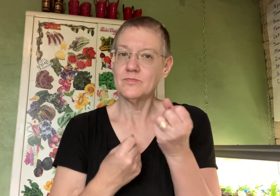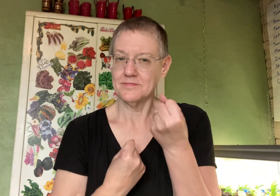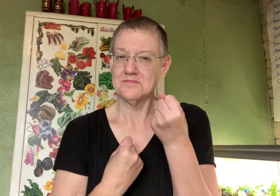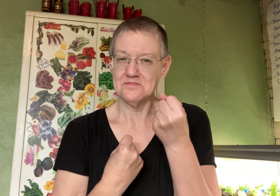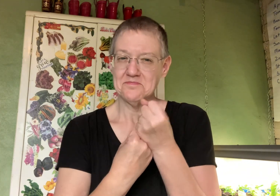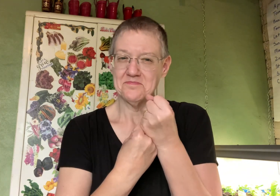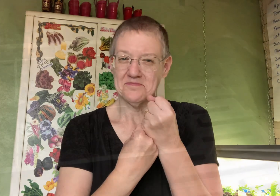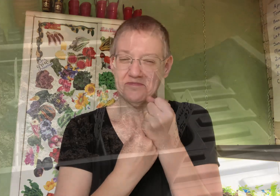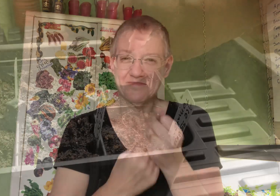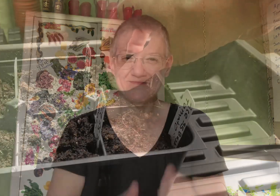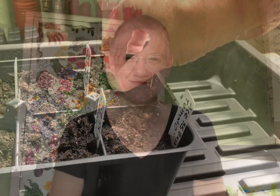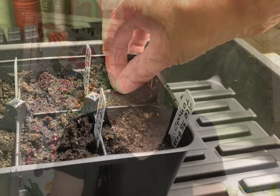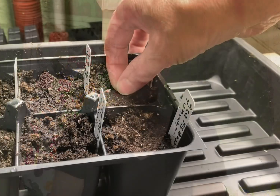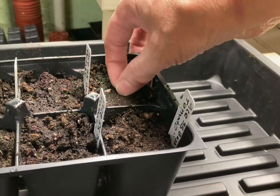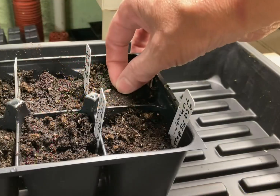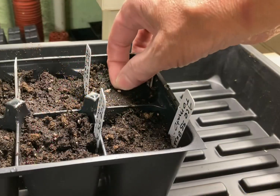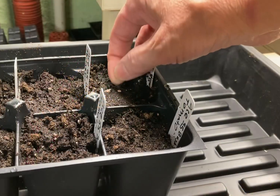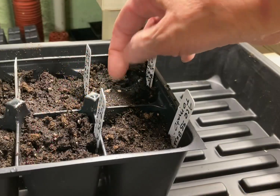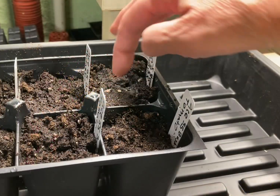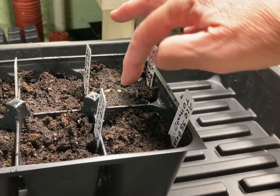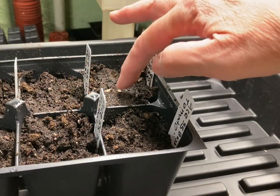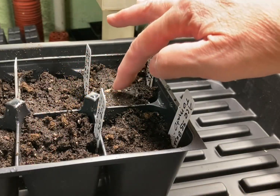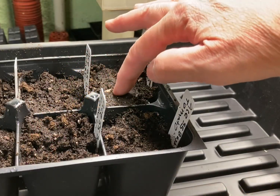it will require support.